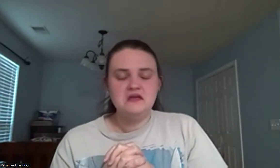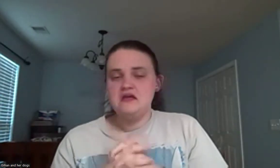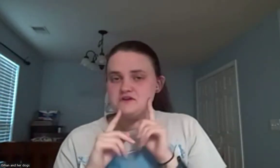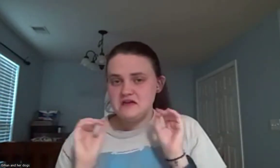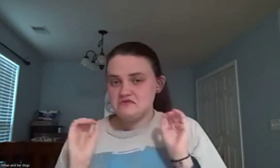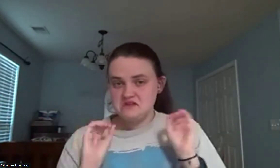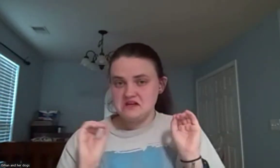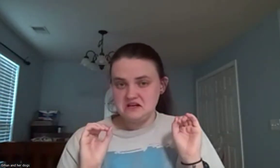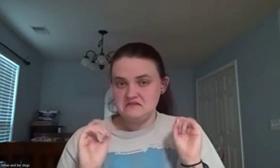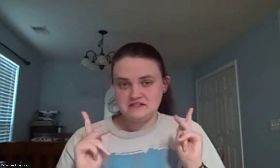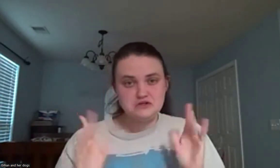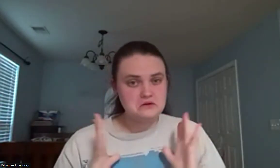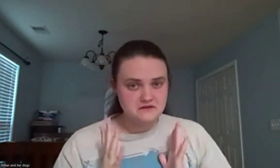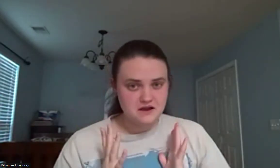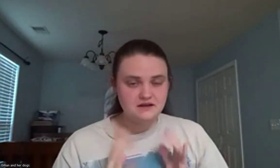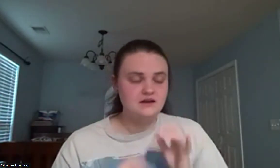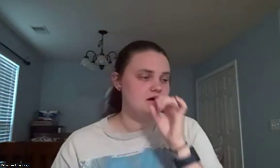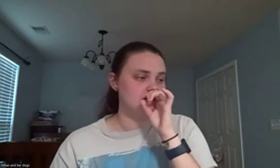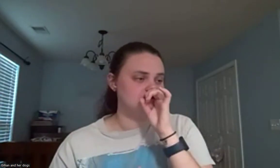If you can't think of any, that's totally fine.